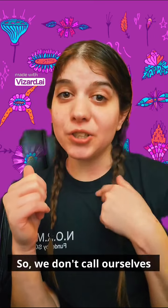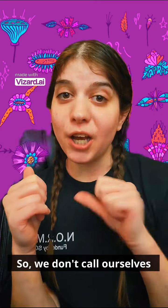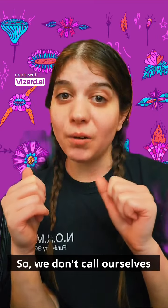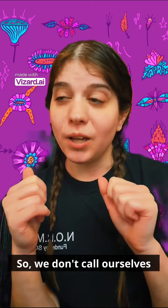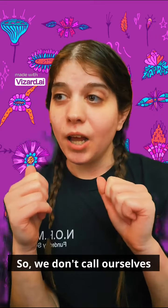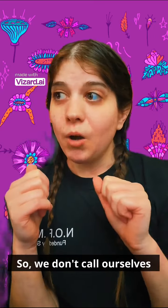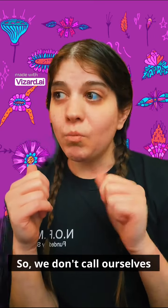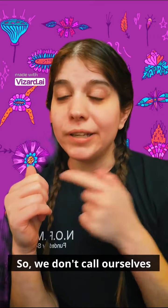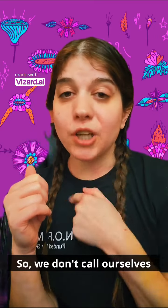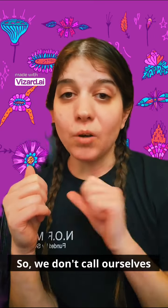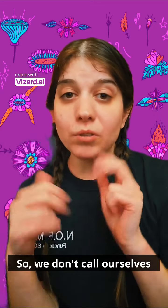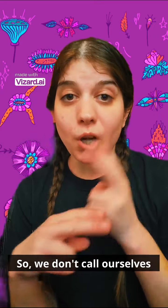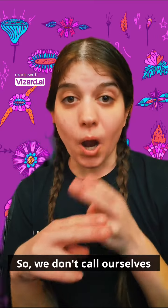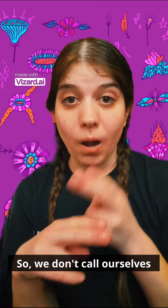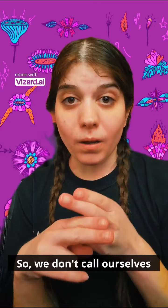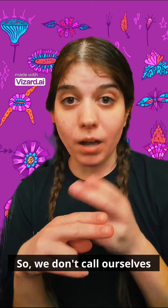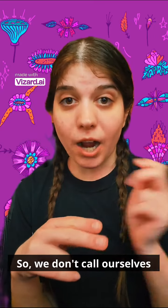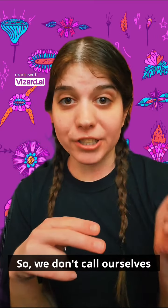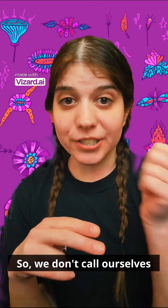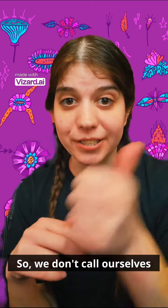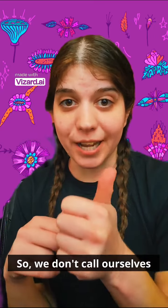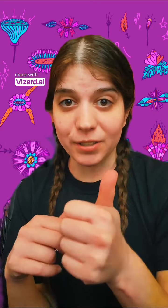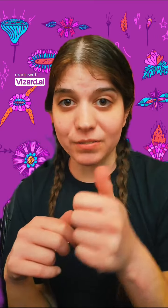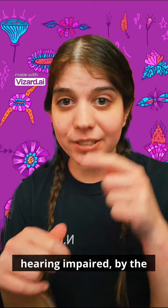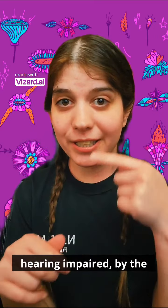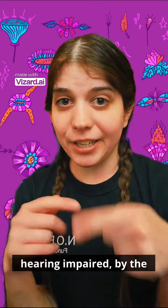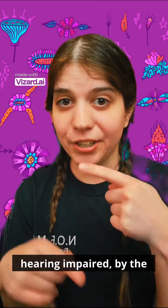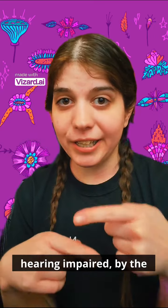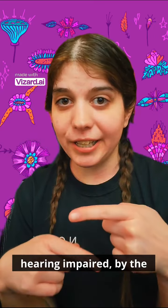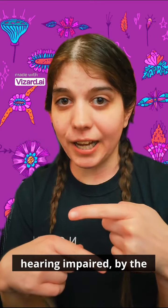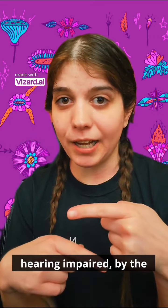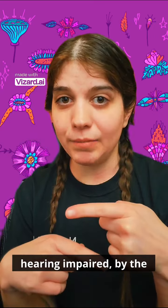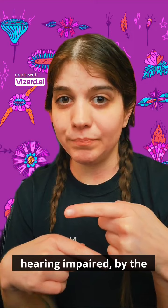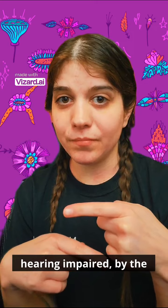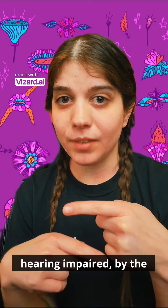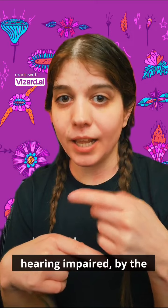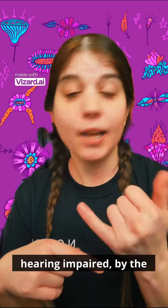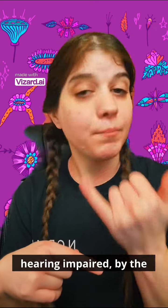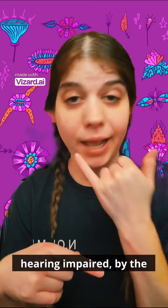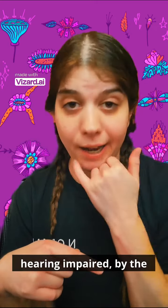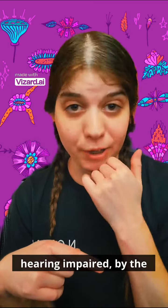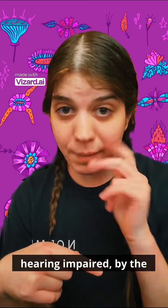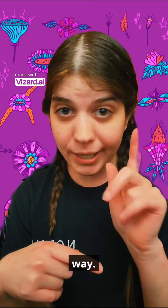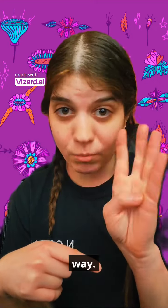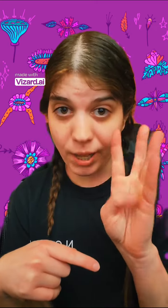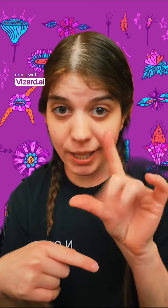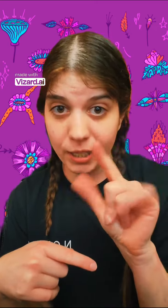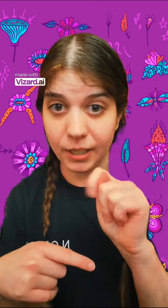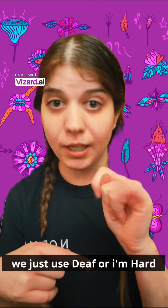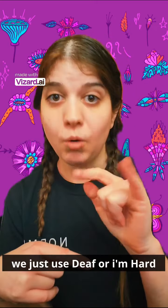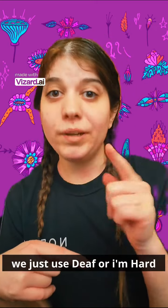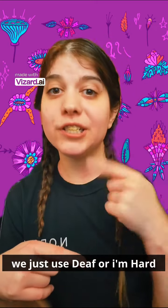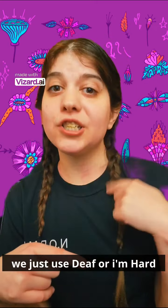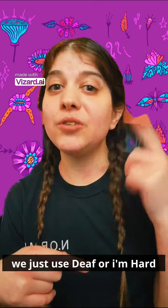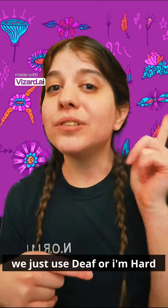So, we don't call ourselves hearing impaired, by the way. We just use